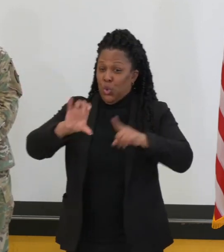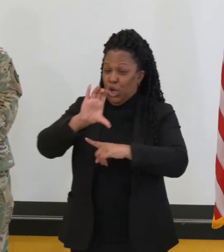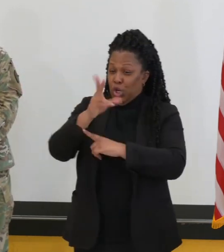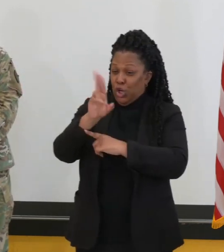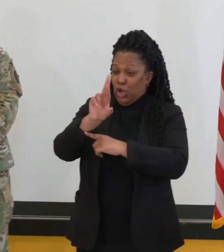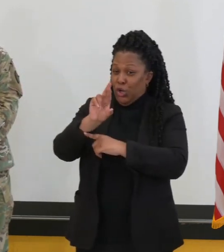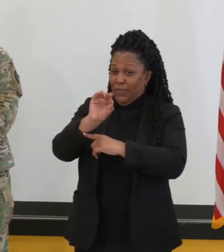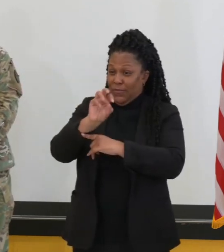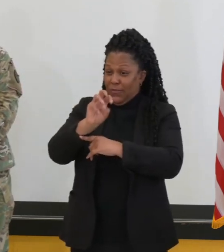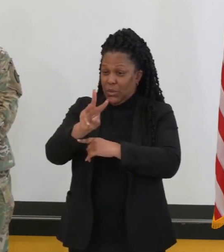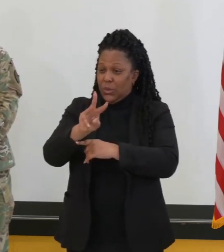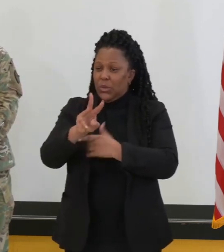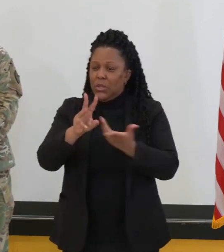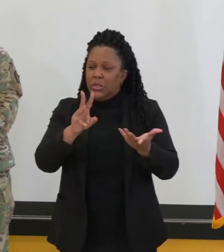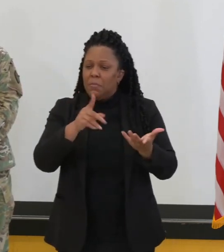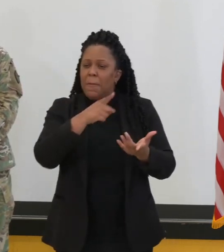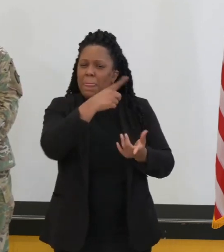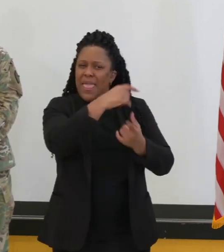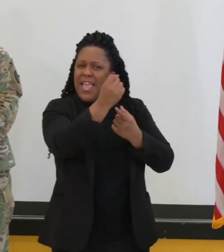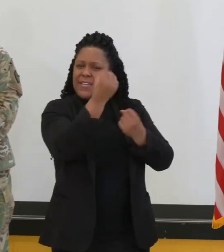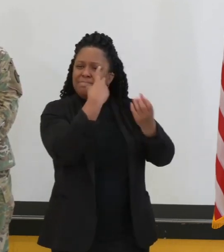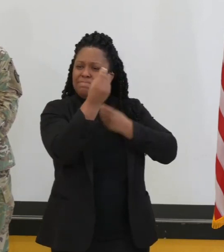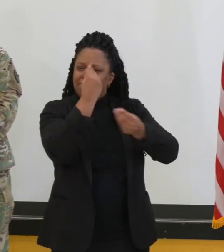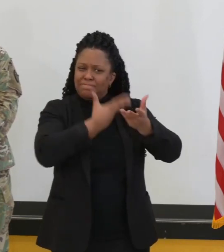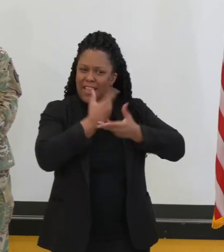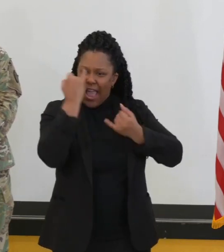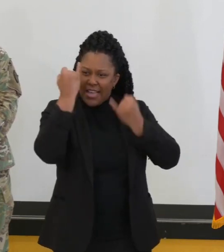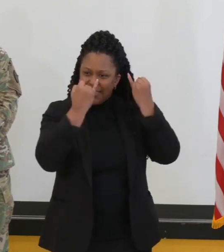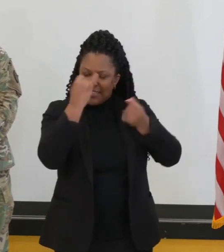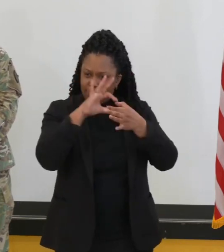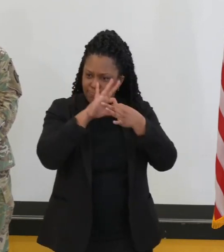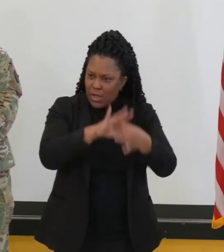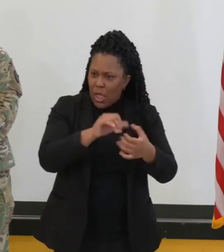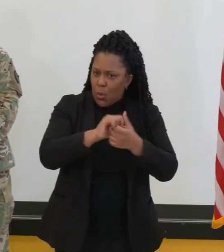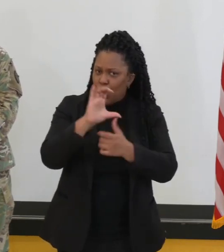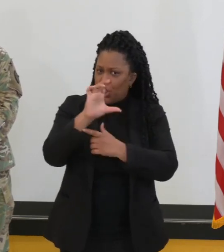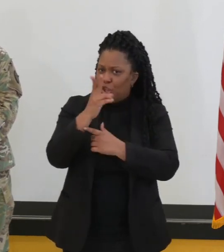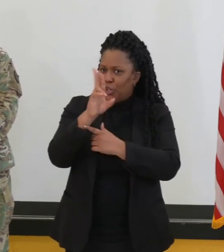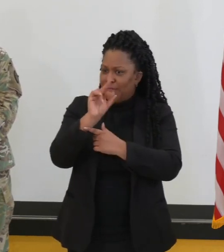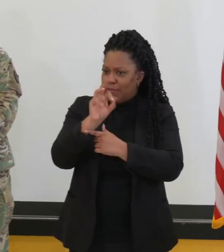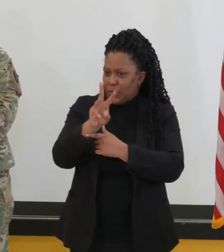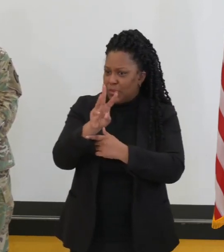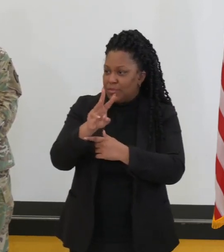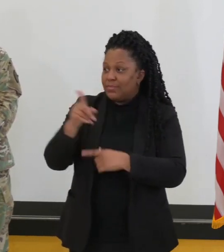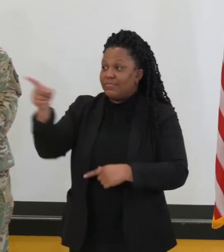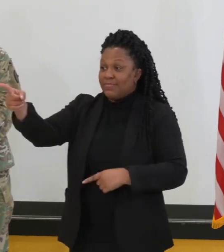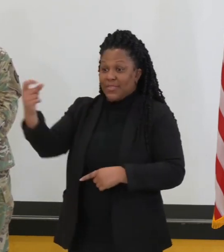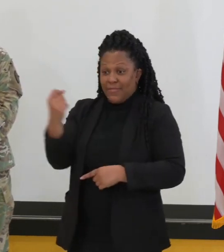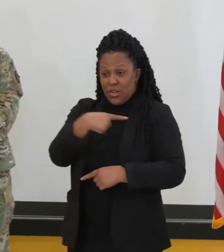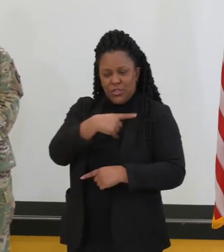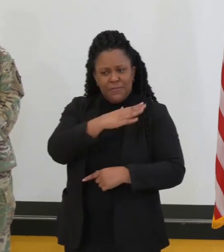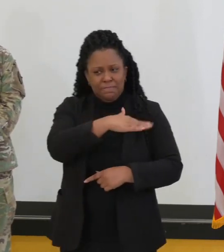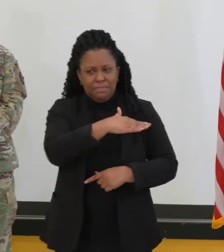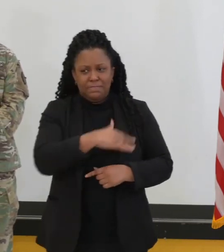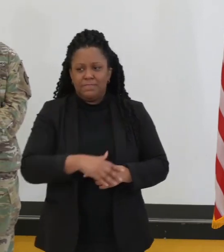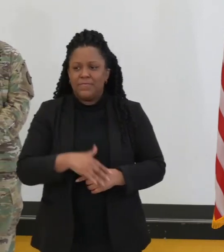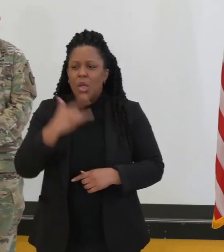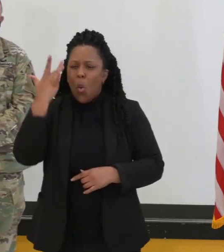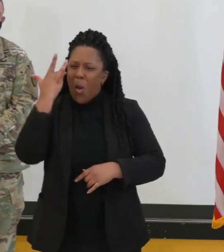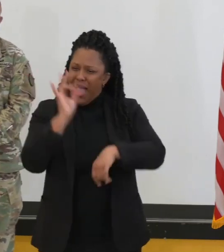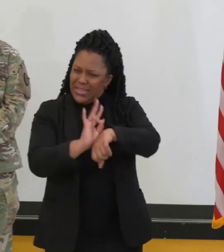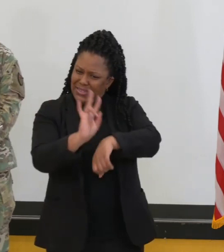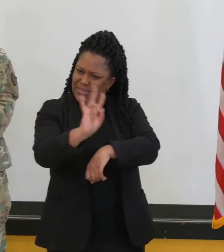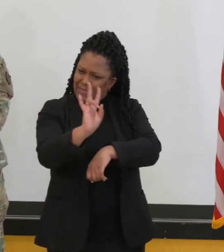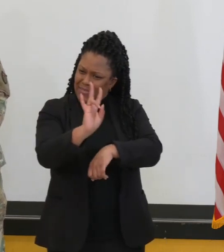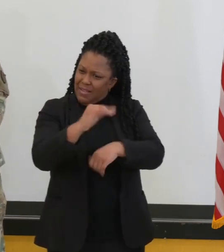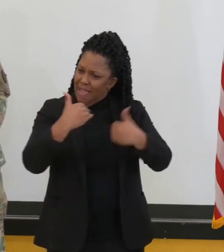activities. Commissioner, why the curfew beginning at 7 p.m.? There's a family and vigil scheduled for that time. The past curfews, I